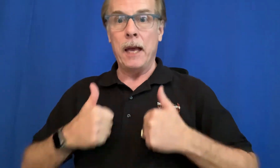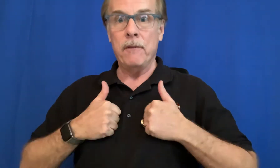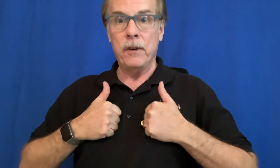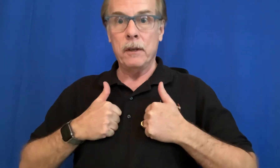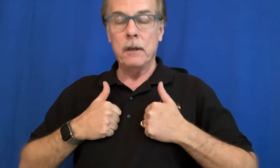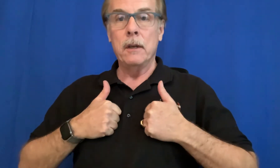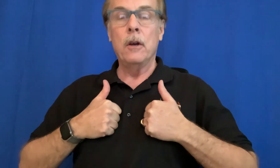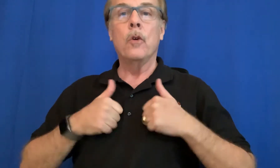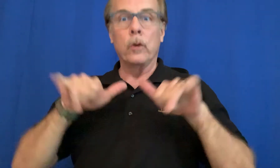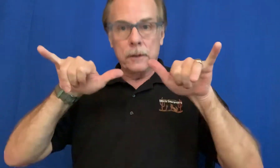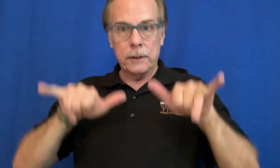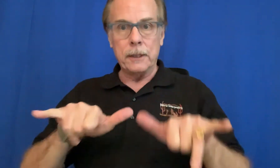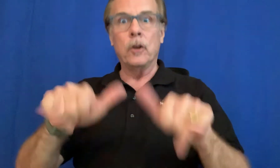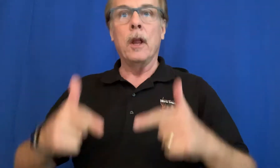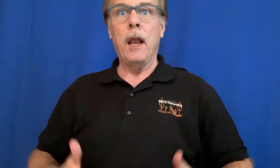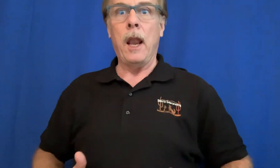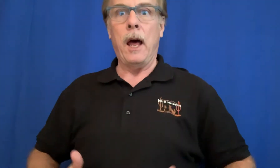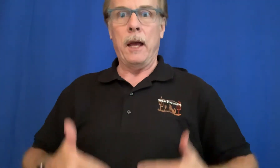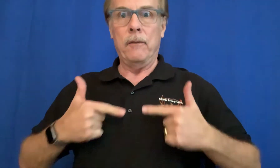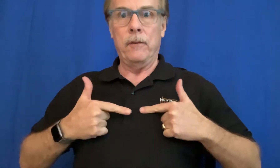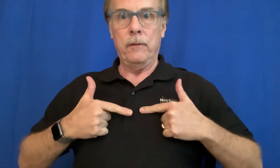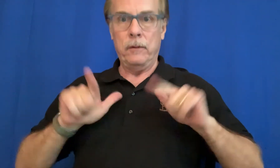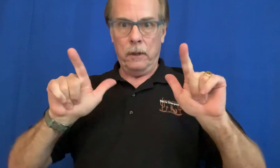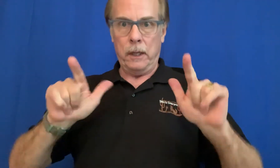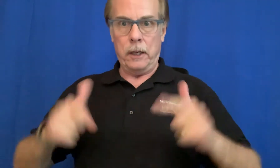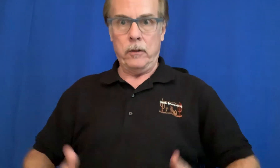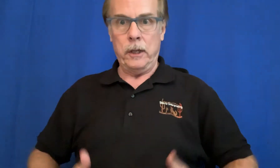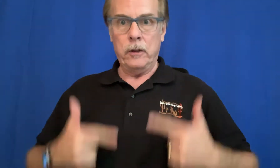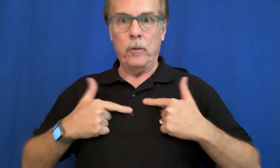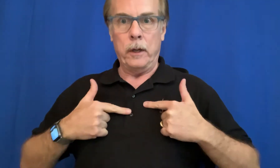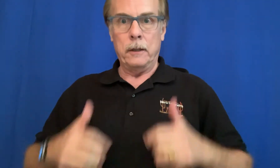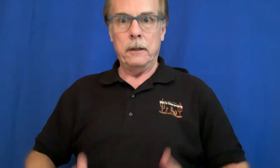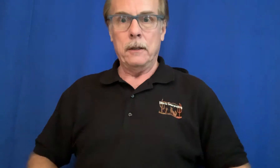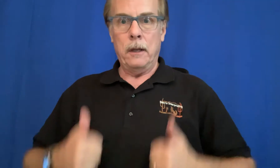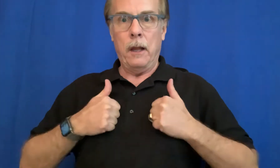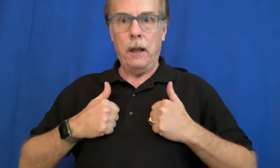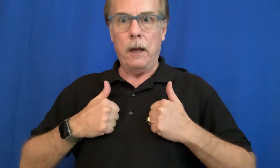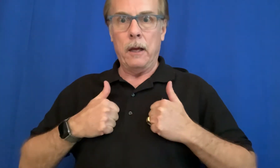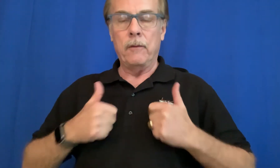alive, or still alive, the L, either way, alive or